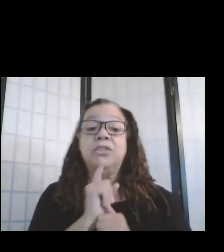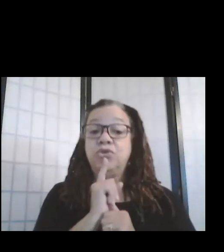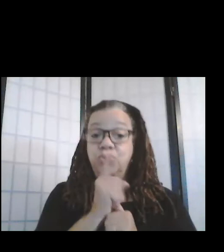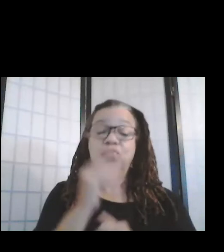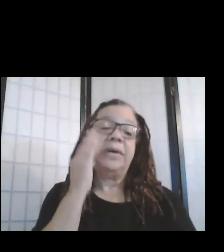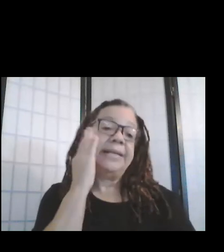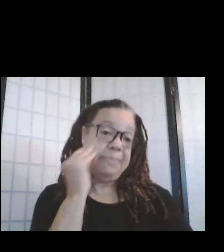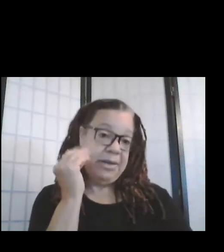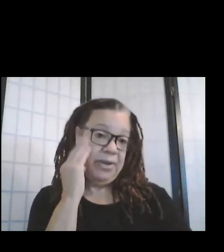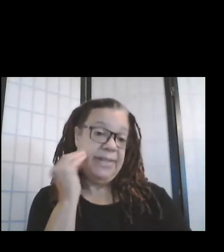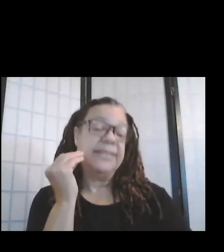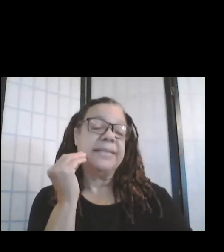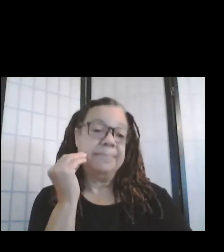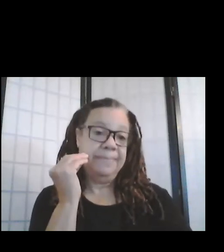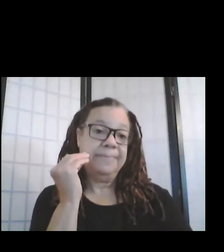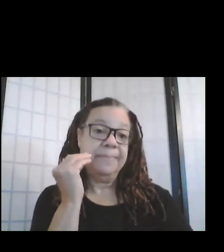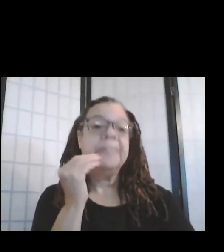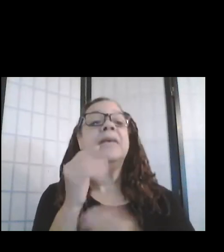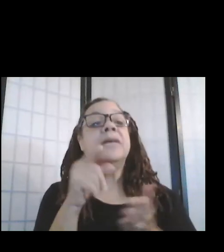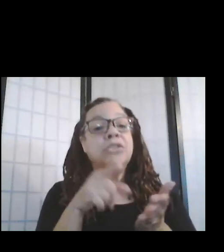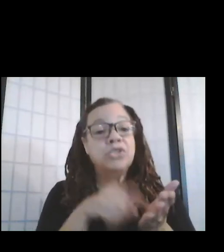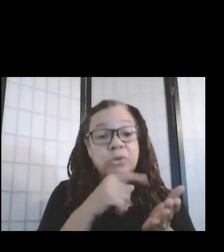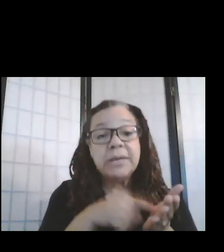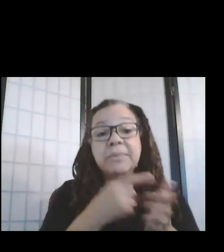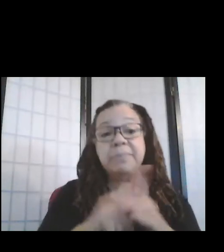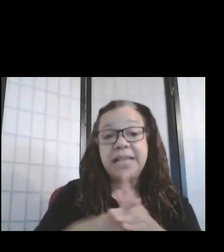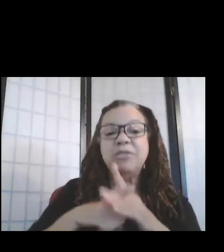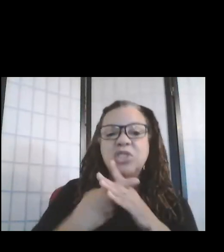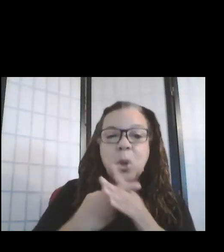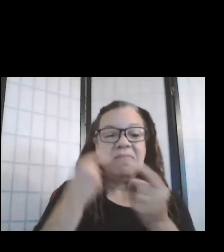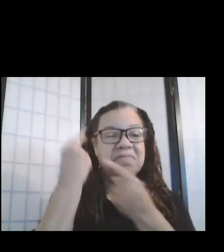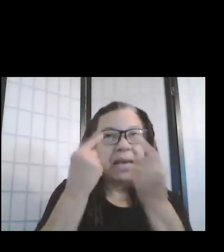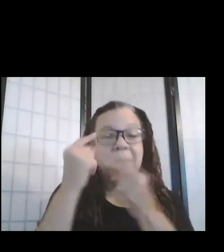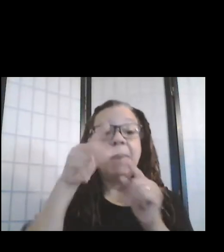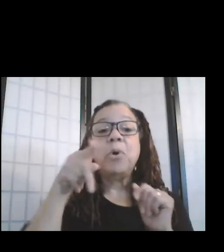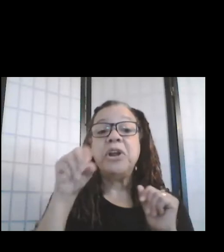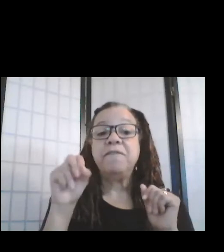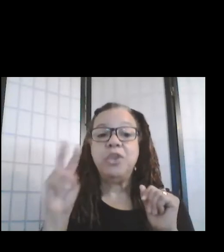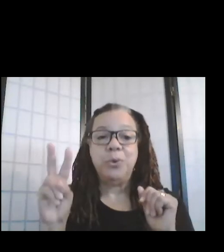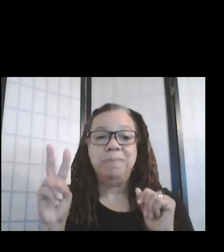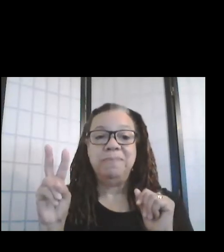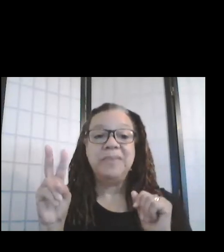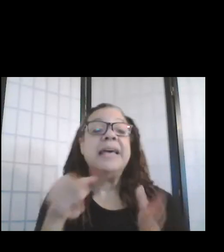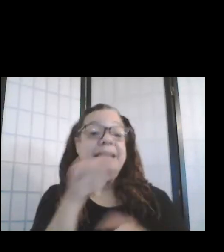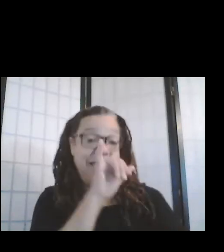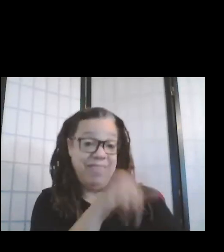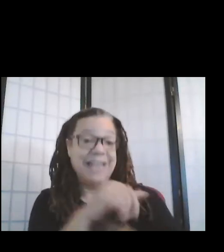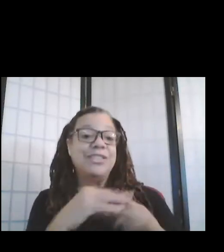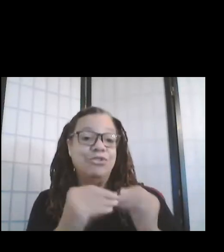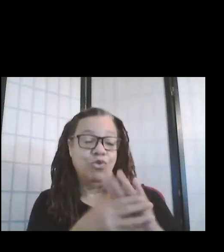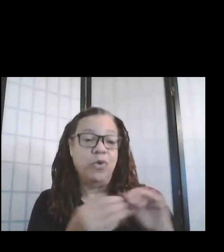experience. And so sometimes I'll experiment around with point of view. And this is the story that I think